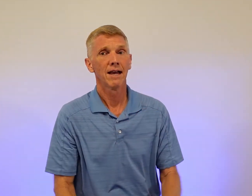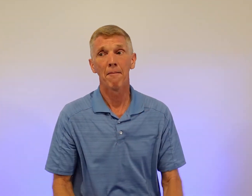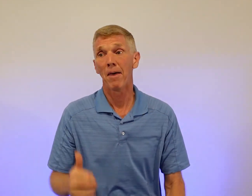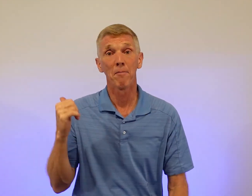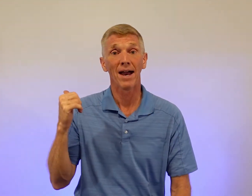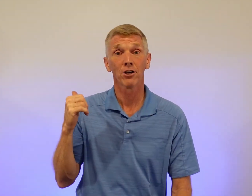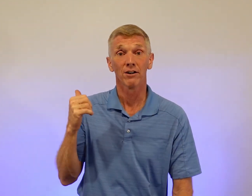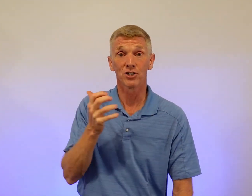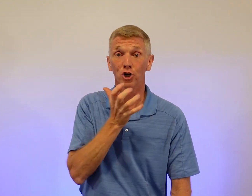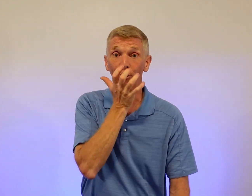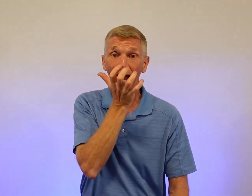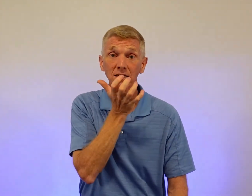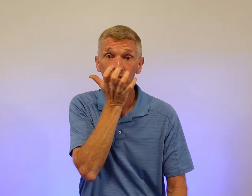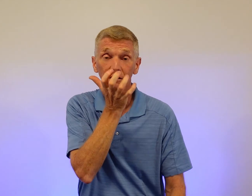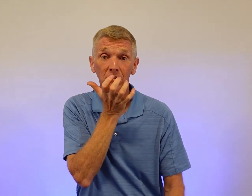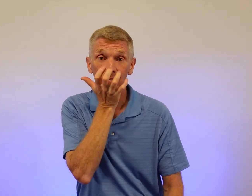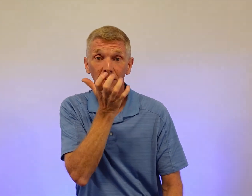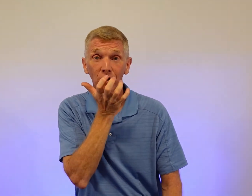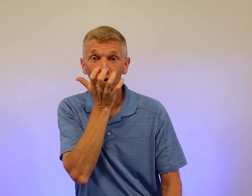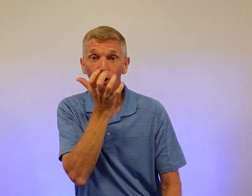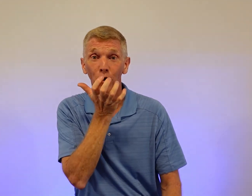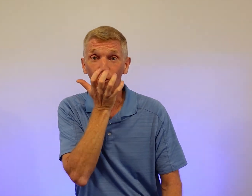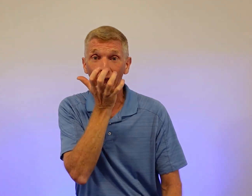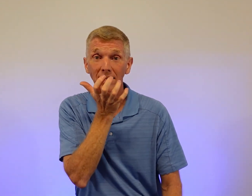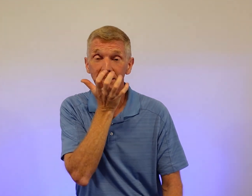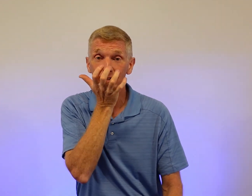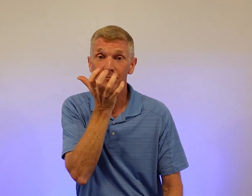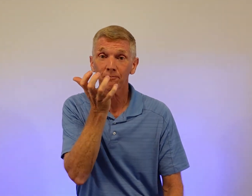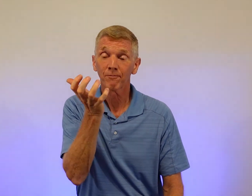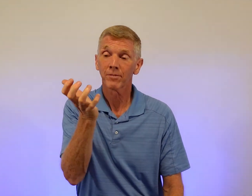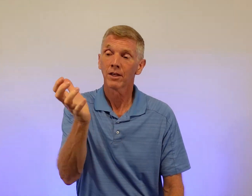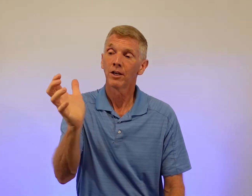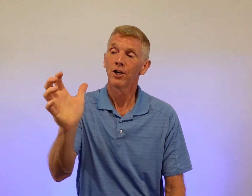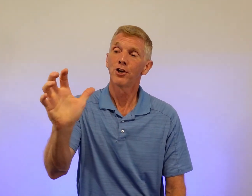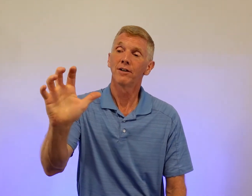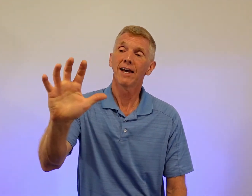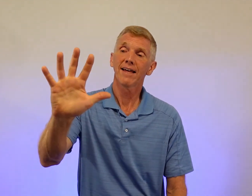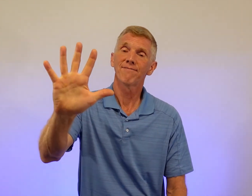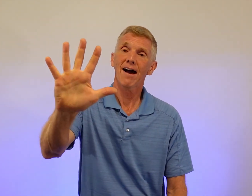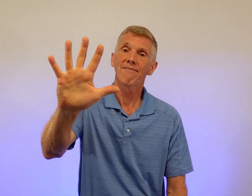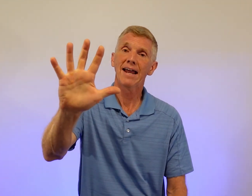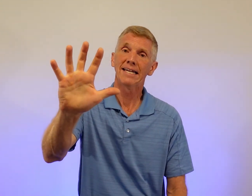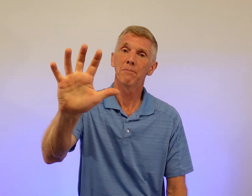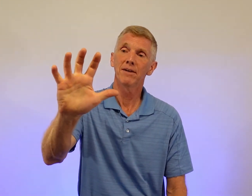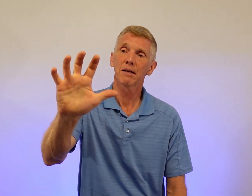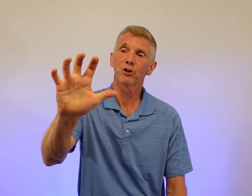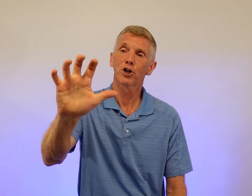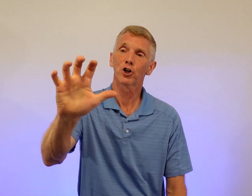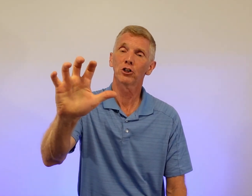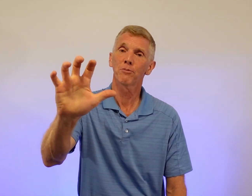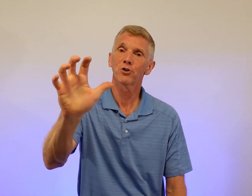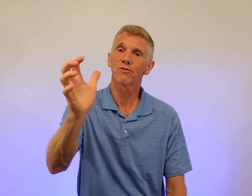about in the backyard? Is there grass? Grass. You're going to take that 5 hand again, but this time you're going to curl up those